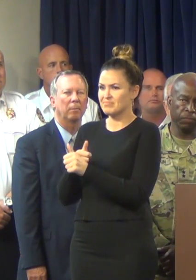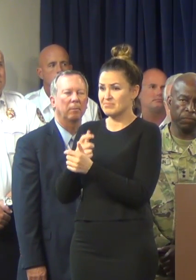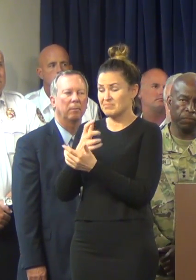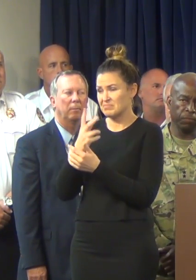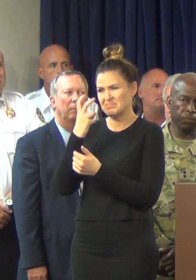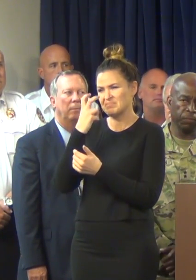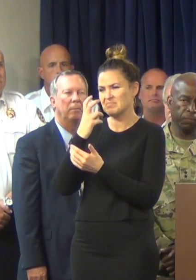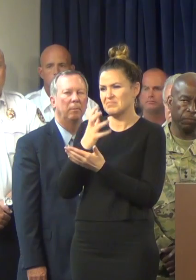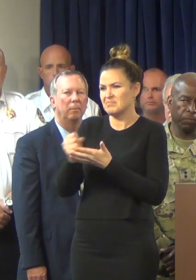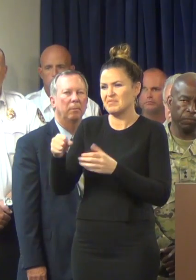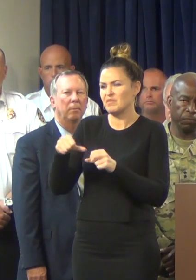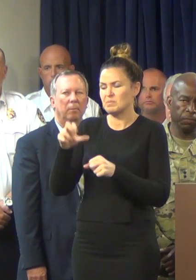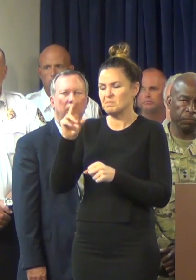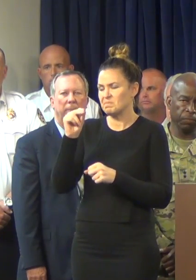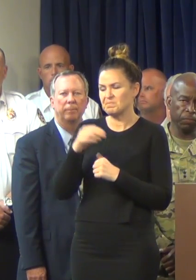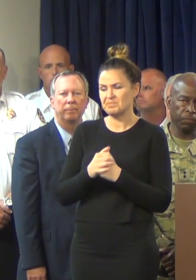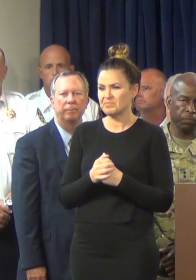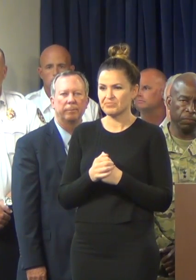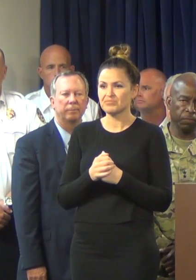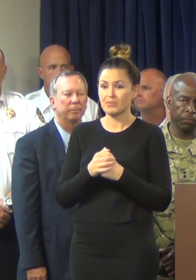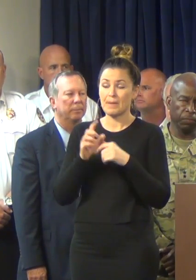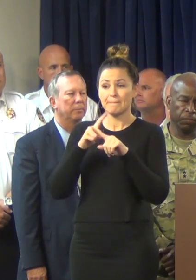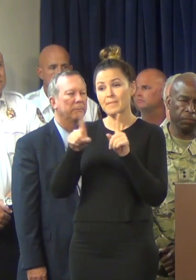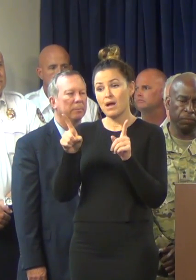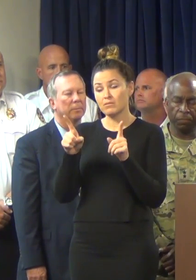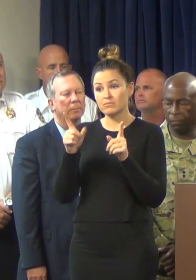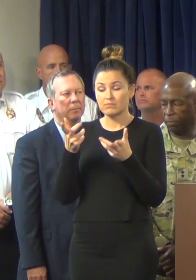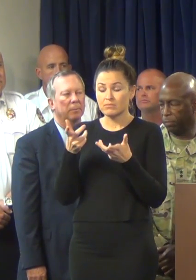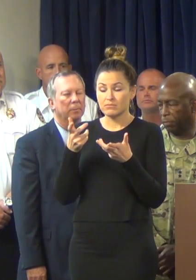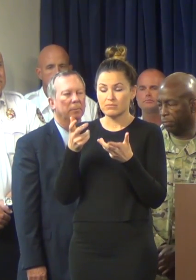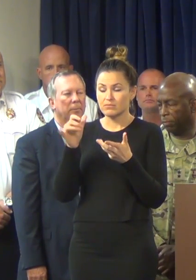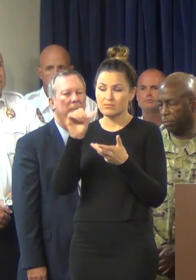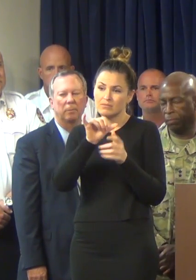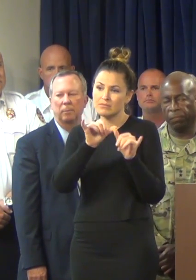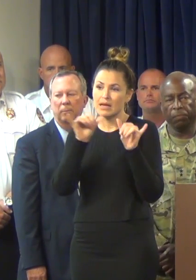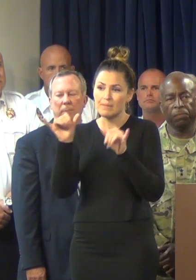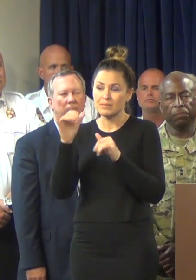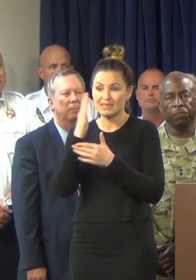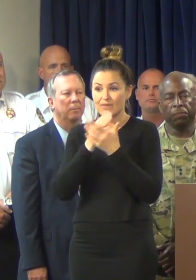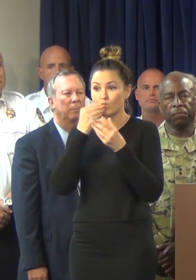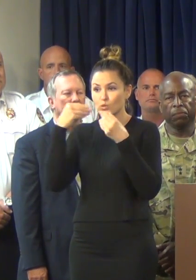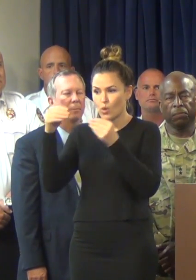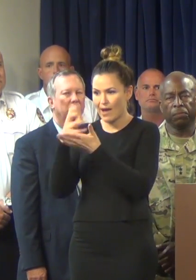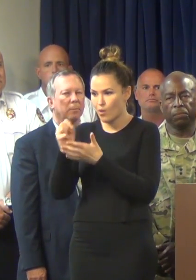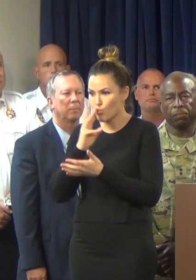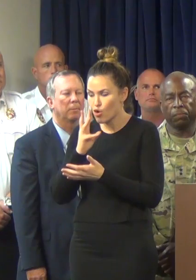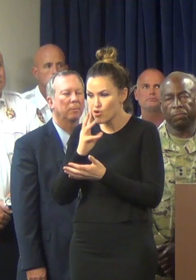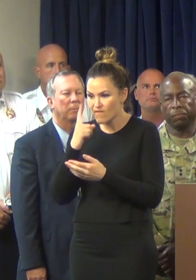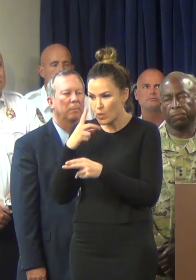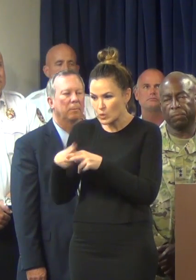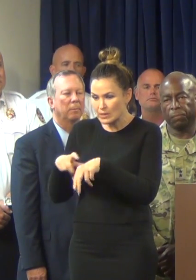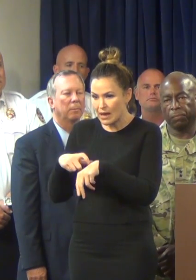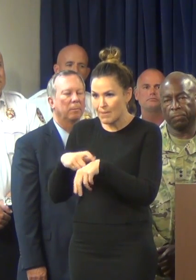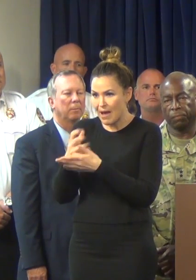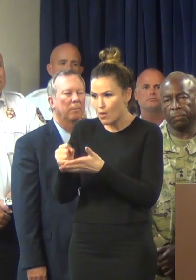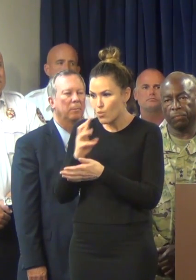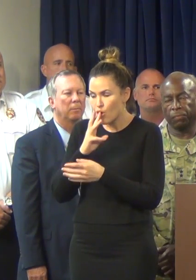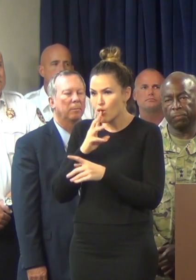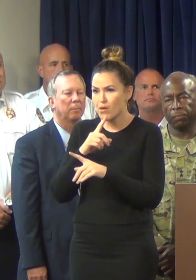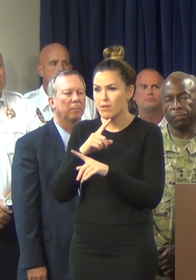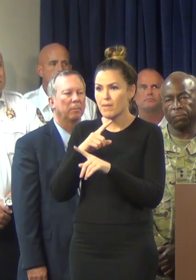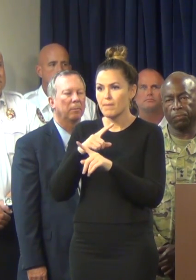going to have an issue with fuel. So yeah, but it's no different than there's some of the grocery stores that have been out of water for a short period of time, but